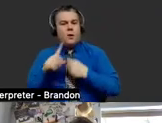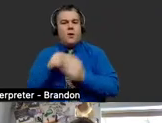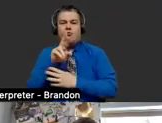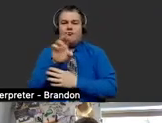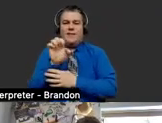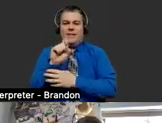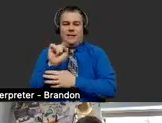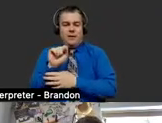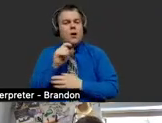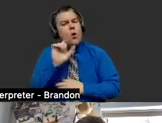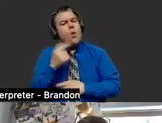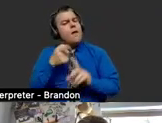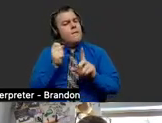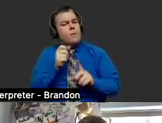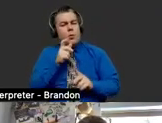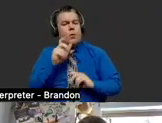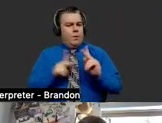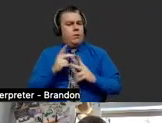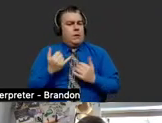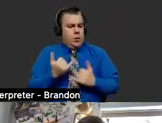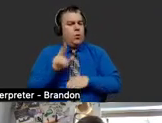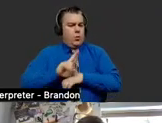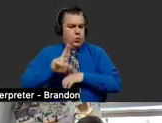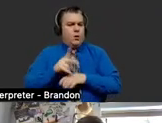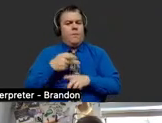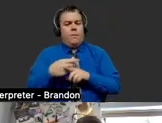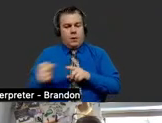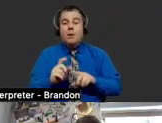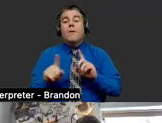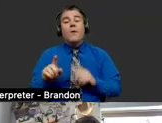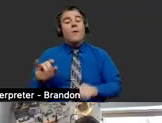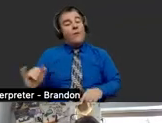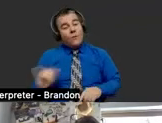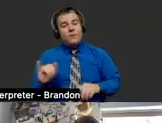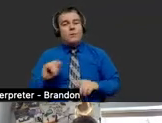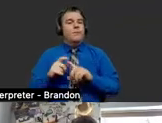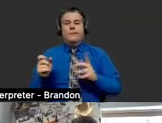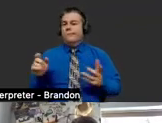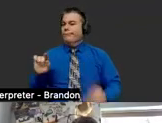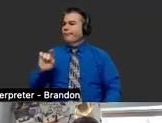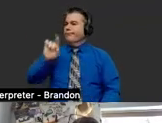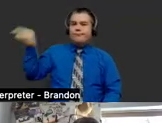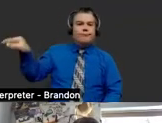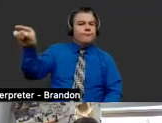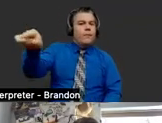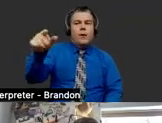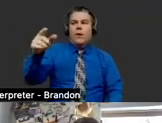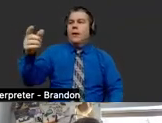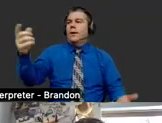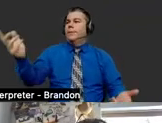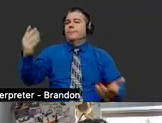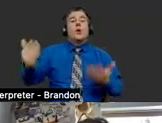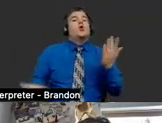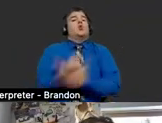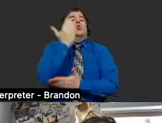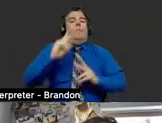only from people who are currently using Plexus, but from completely new people.